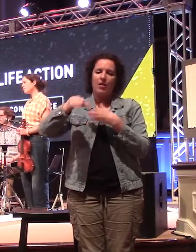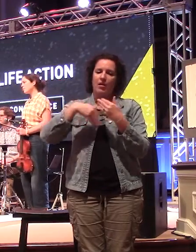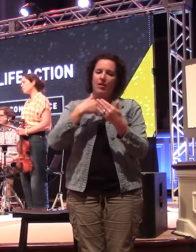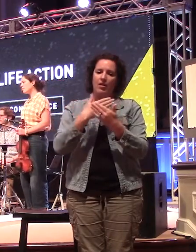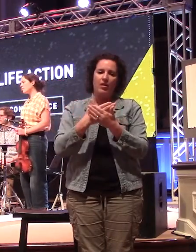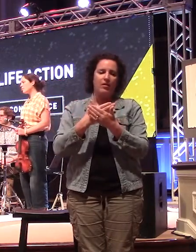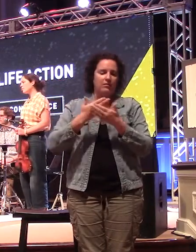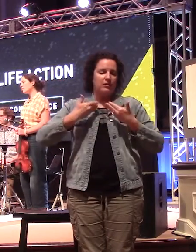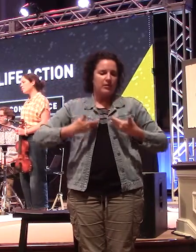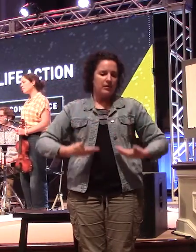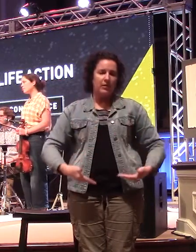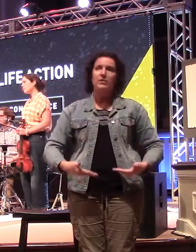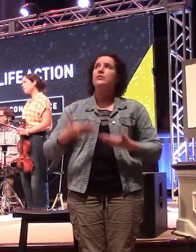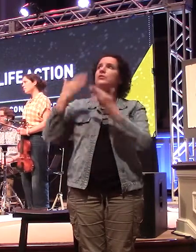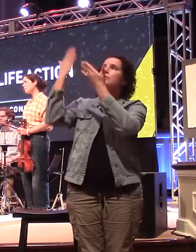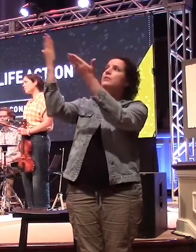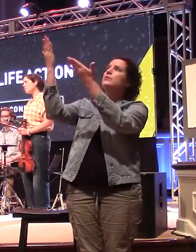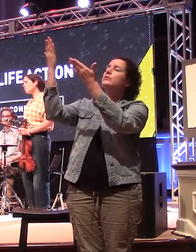all that we are to you.